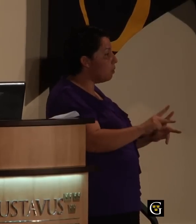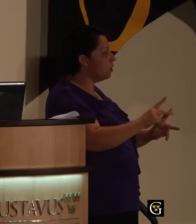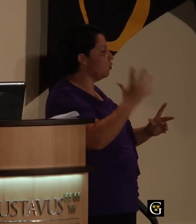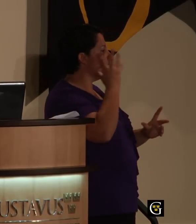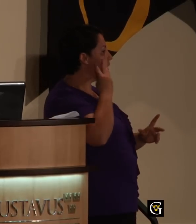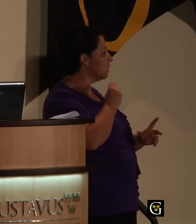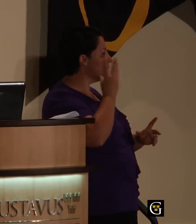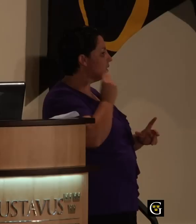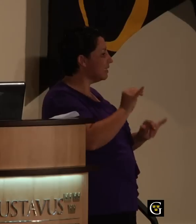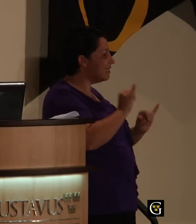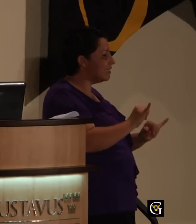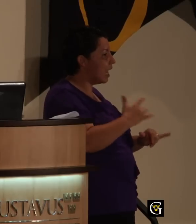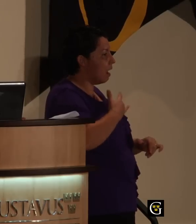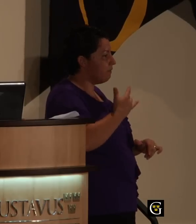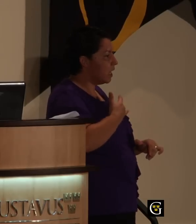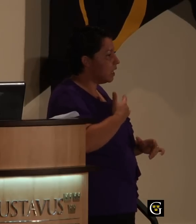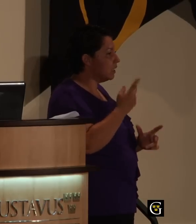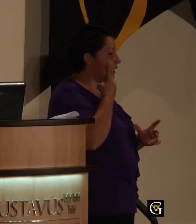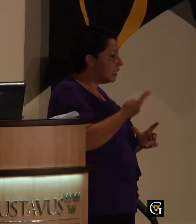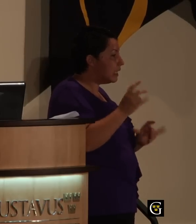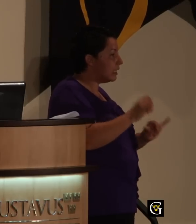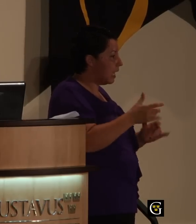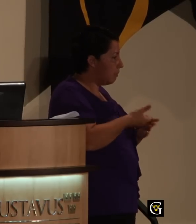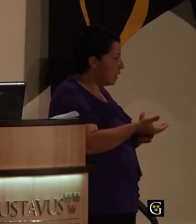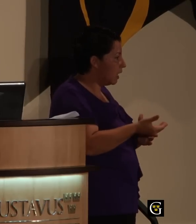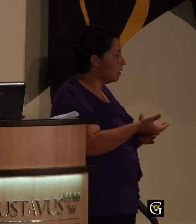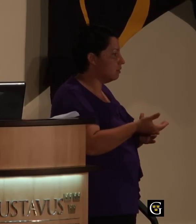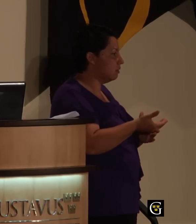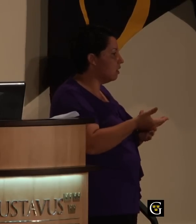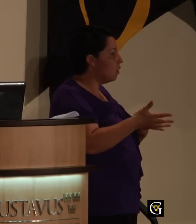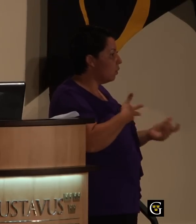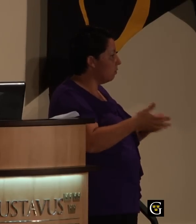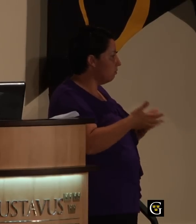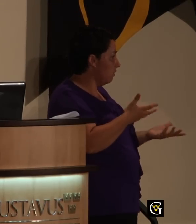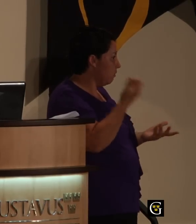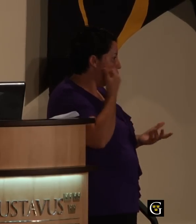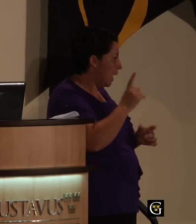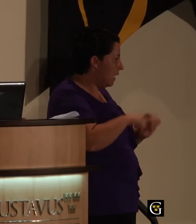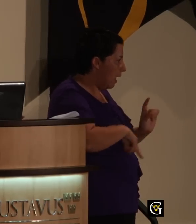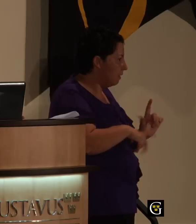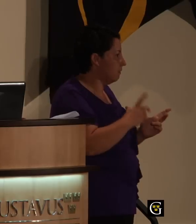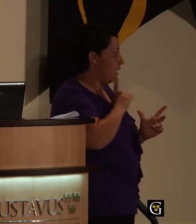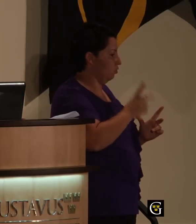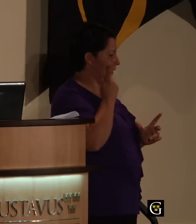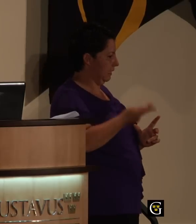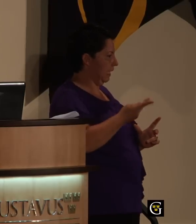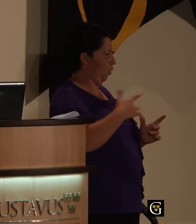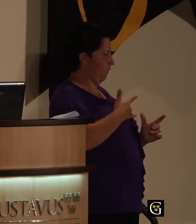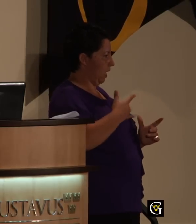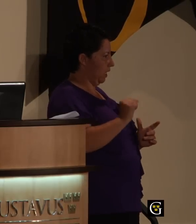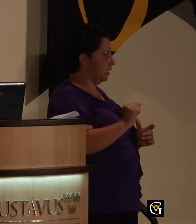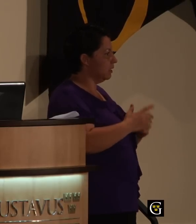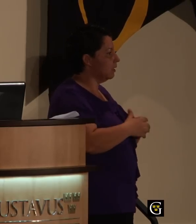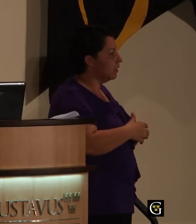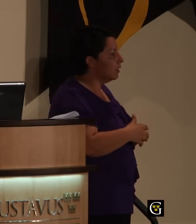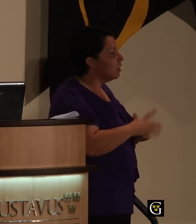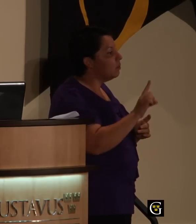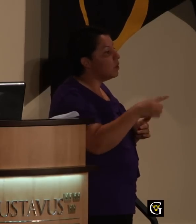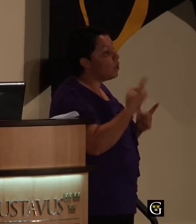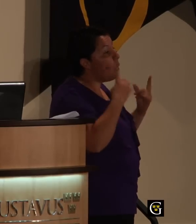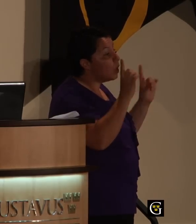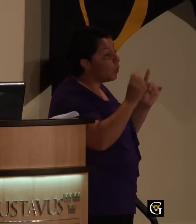when we can't see them. Of course, we have that technology now. It's called face. But it only works